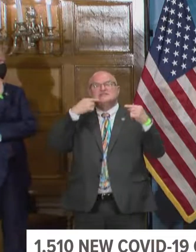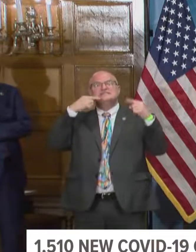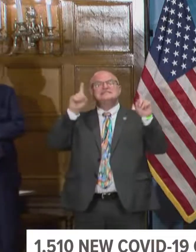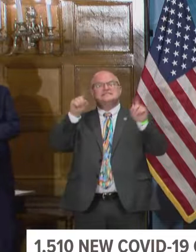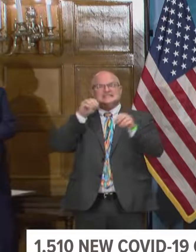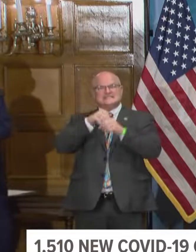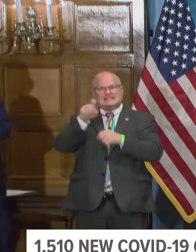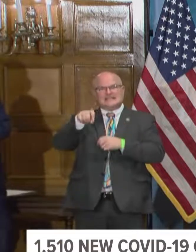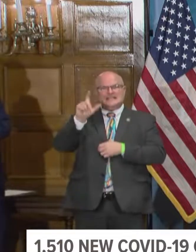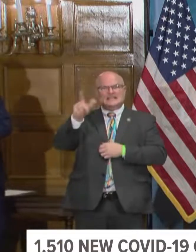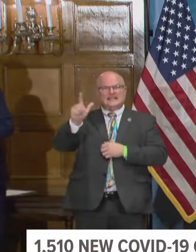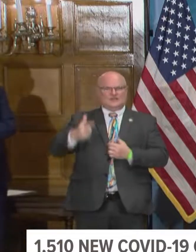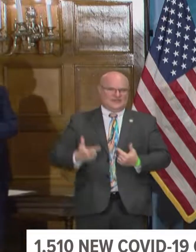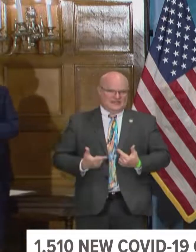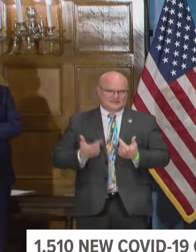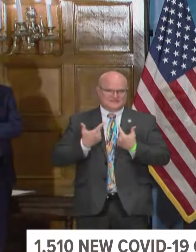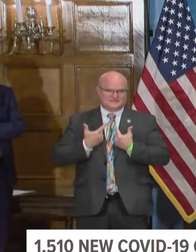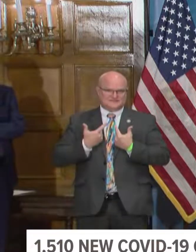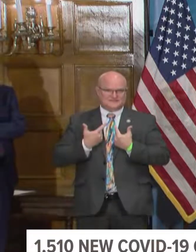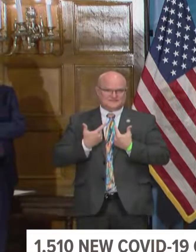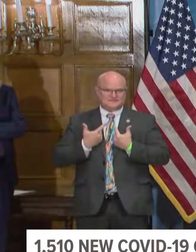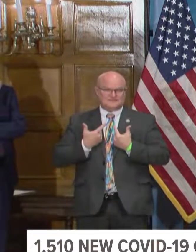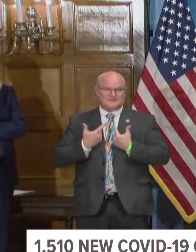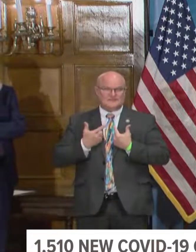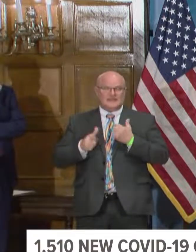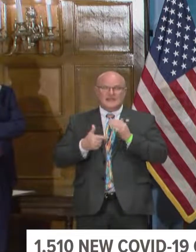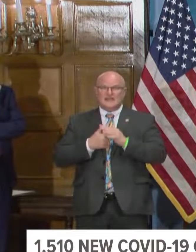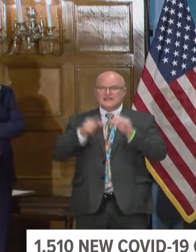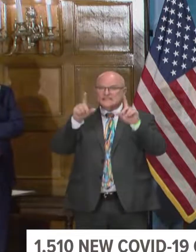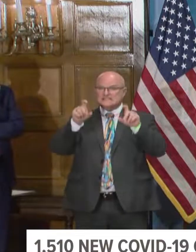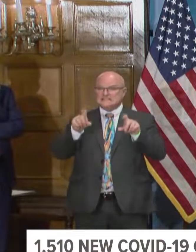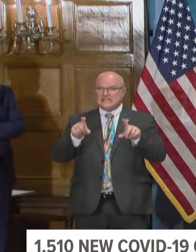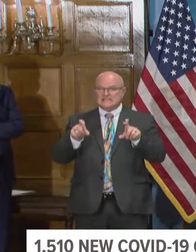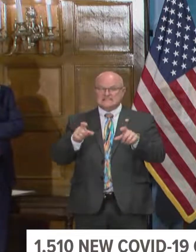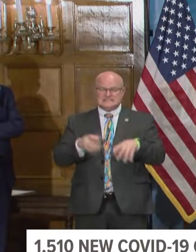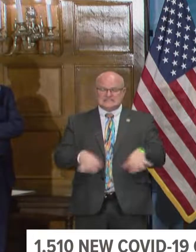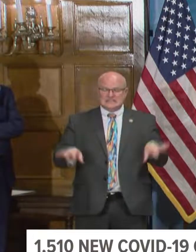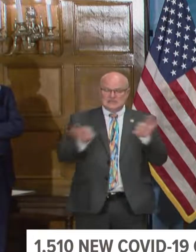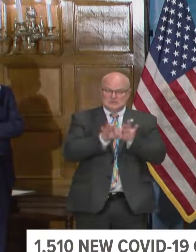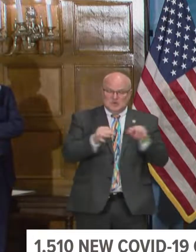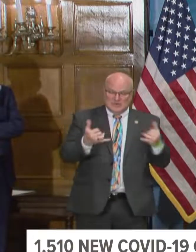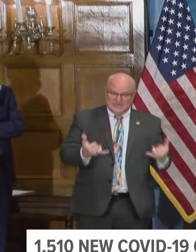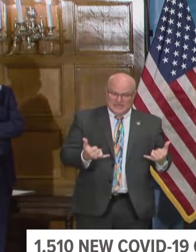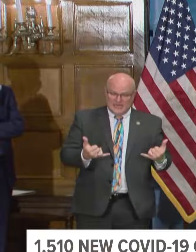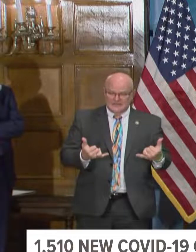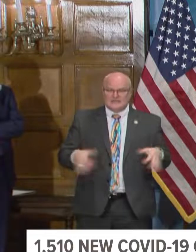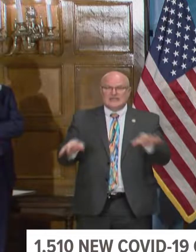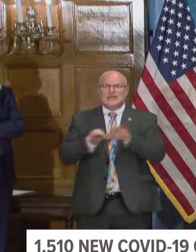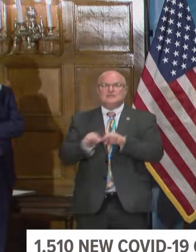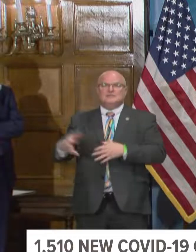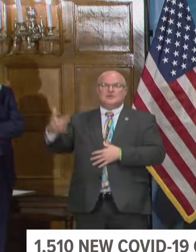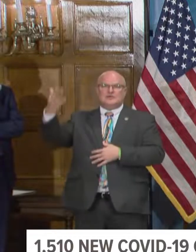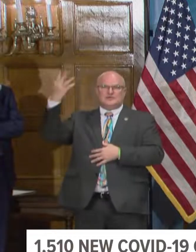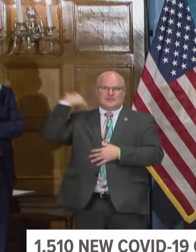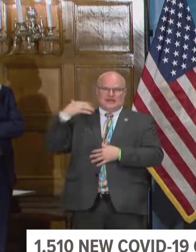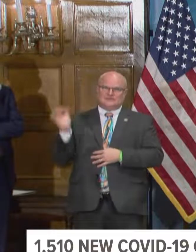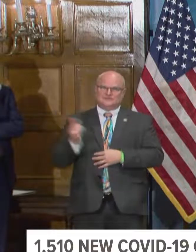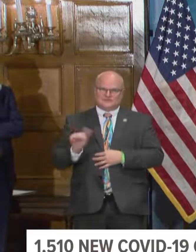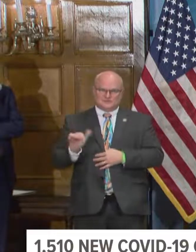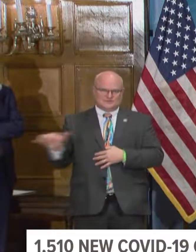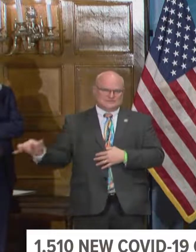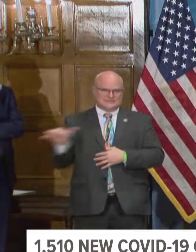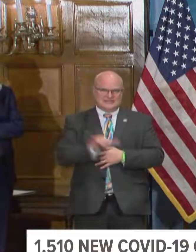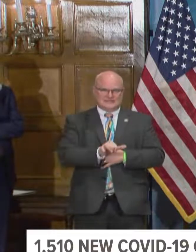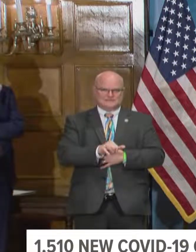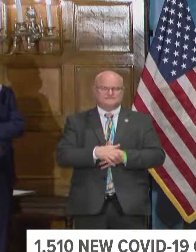they need later in life. This testing is no less critical now than in any other year. So let's talk